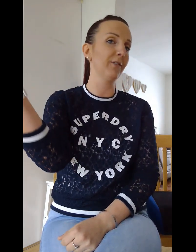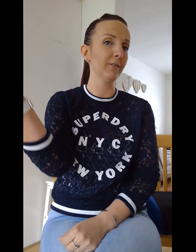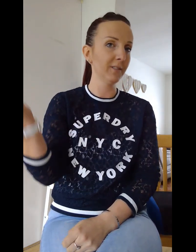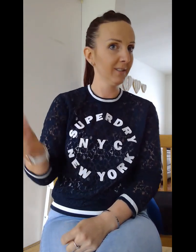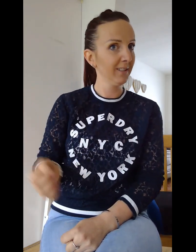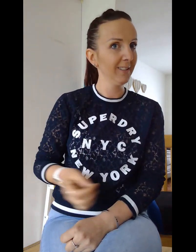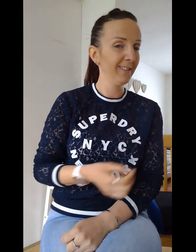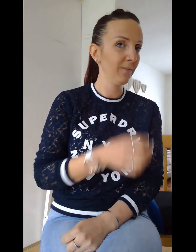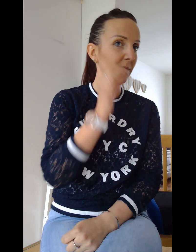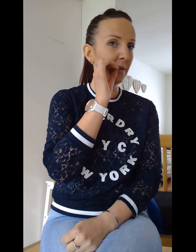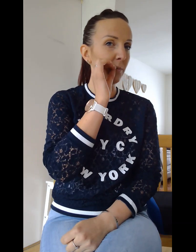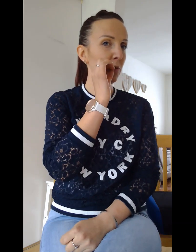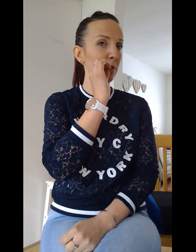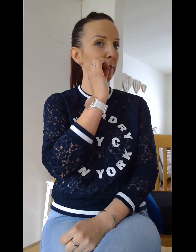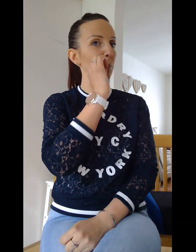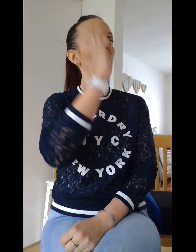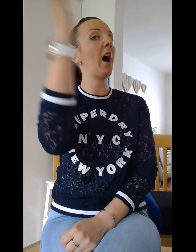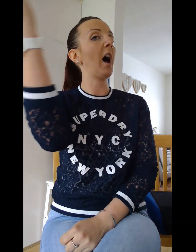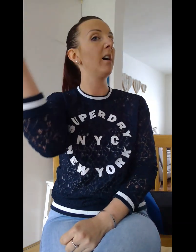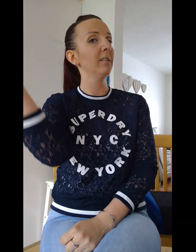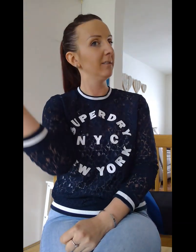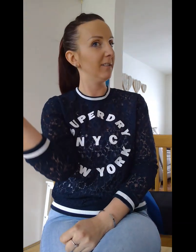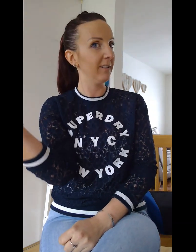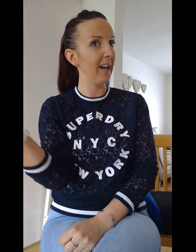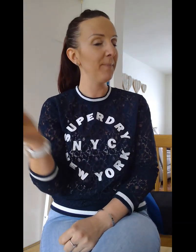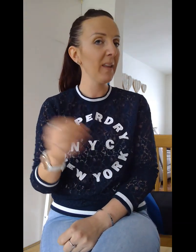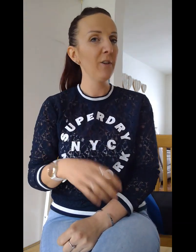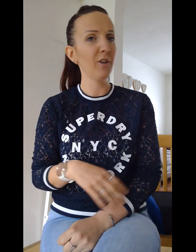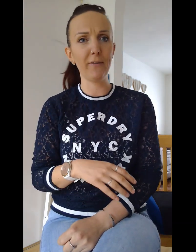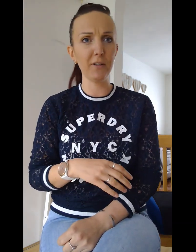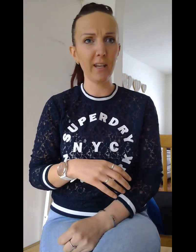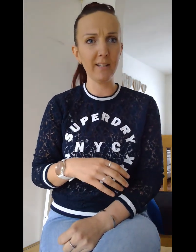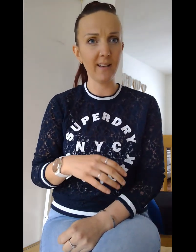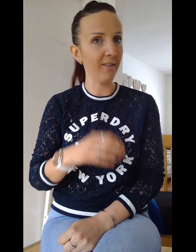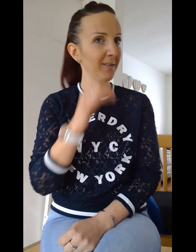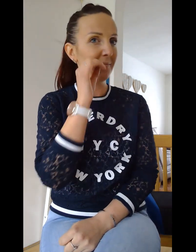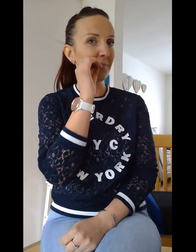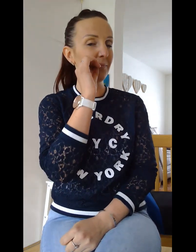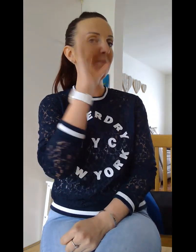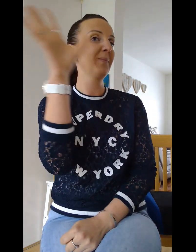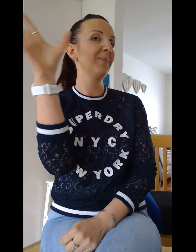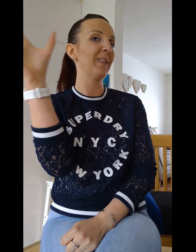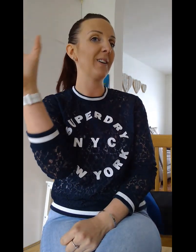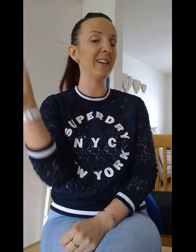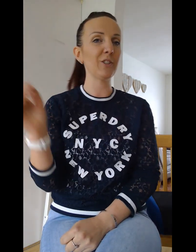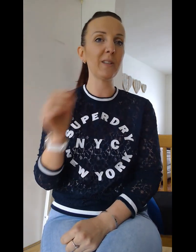beautiful. It is beautiful, mwah. Okay? You don't have to do the kiss down. Okay, just